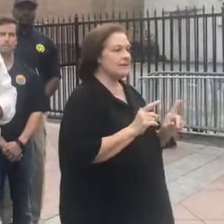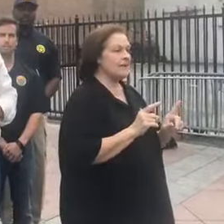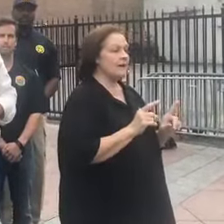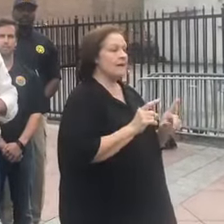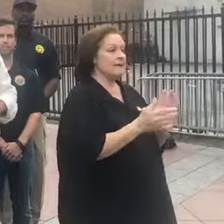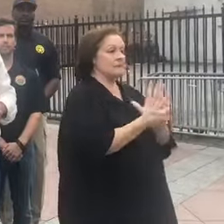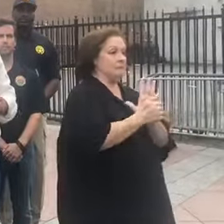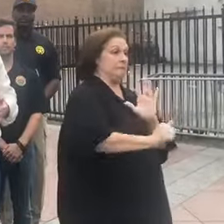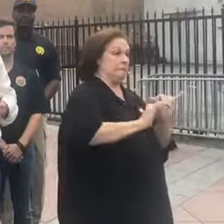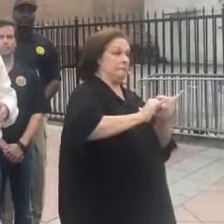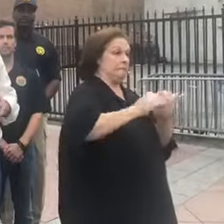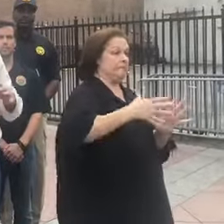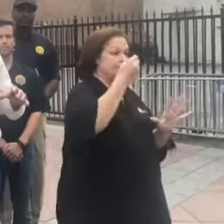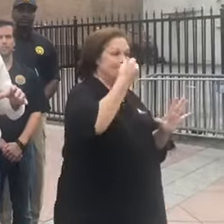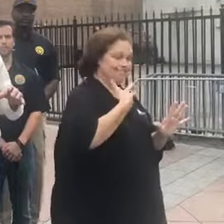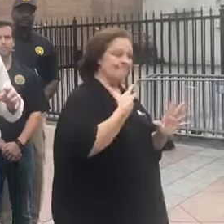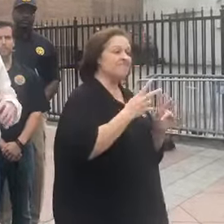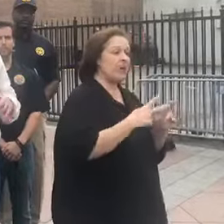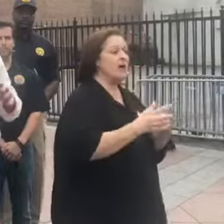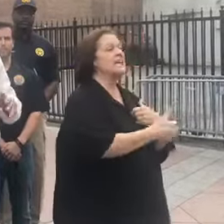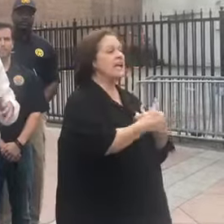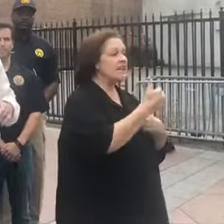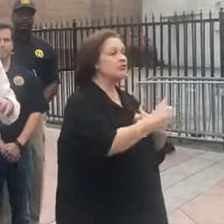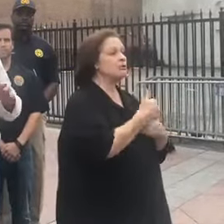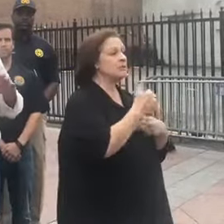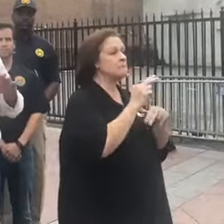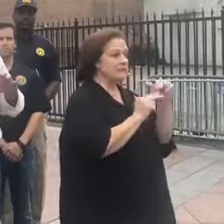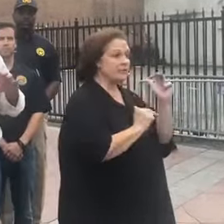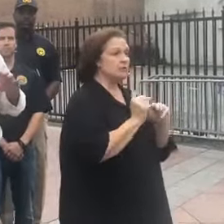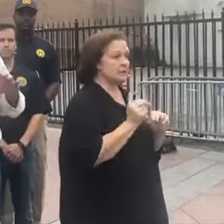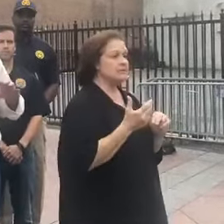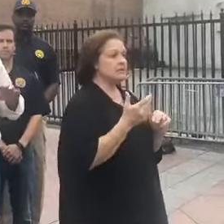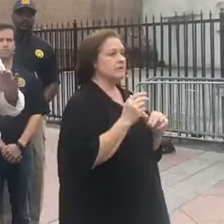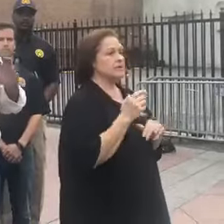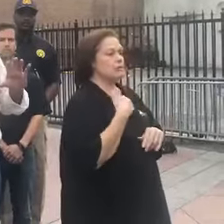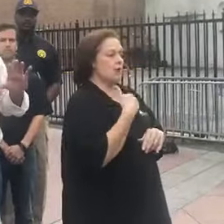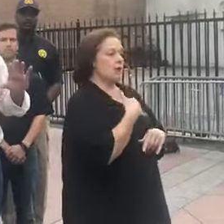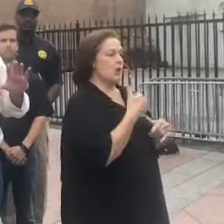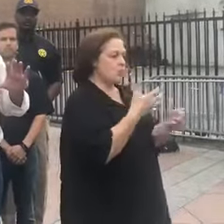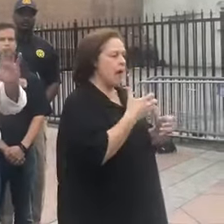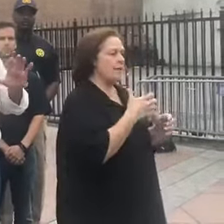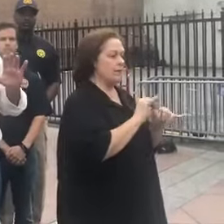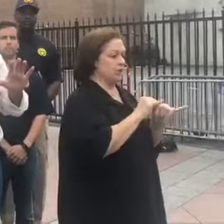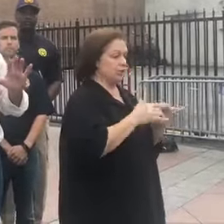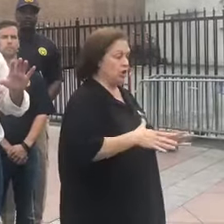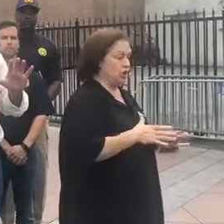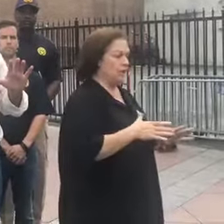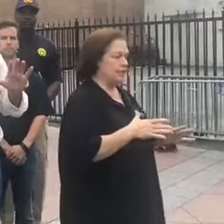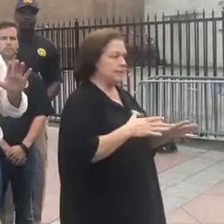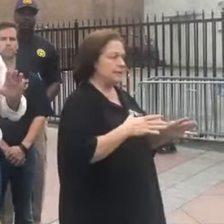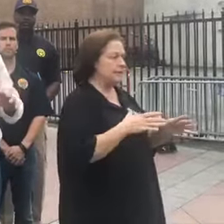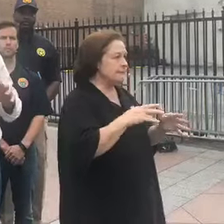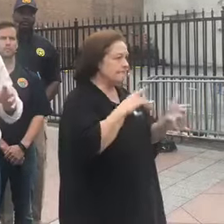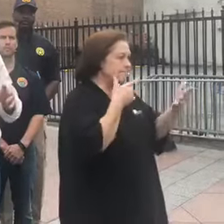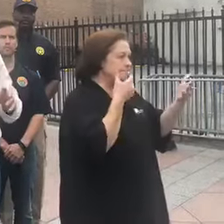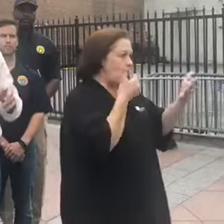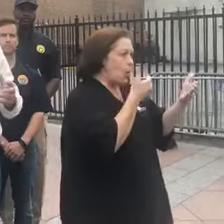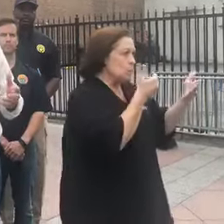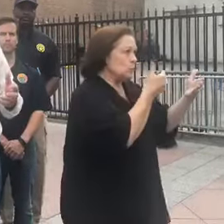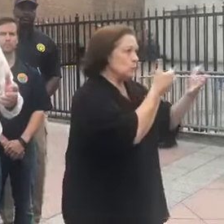told us. So you're going to start seeing us prepare the site to be able to put engineers closer to the building, get a real close-up look at it, and